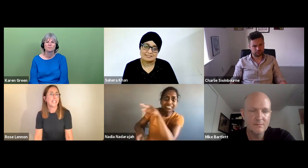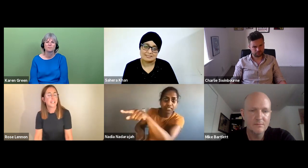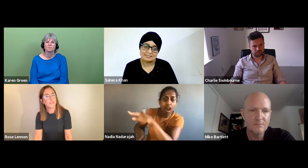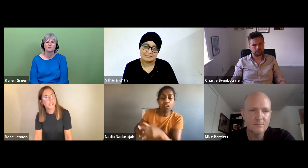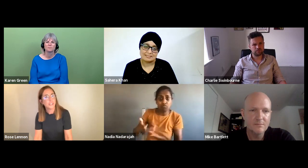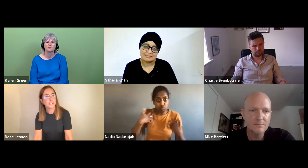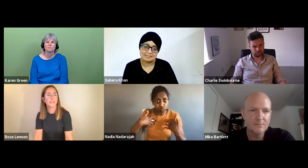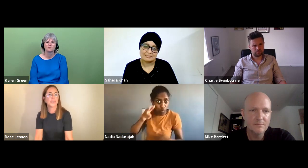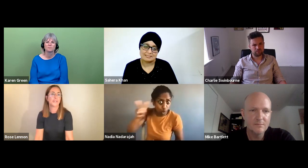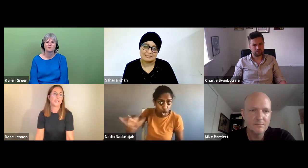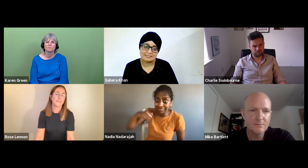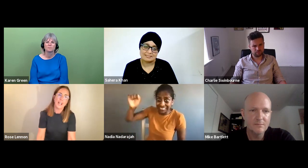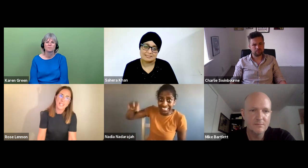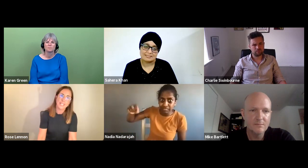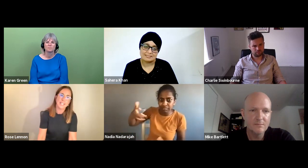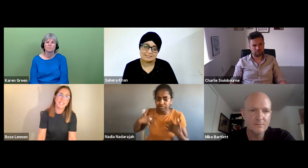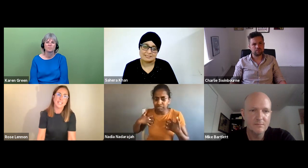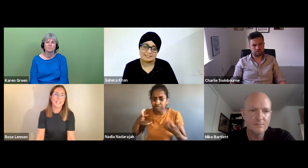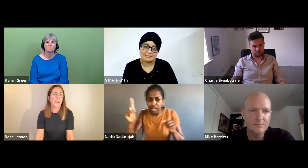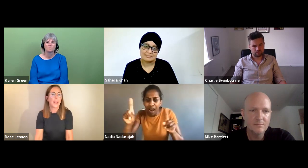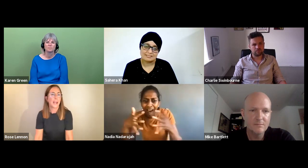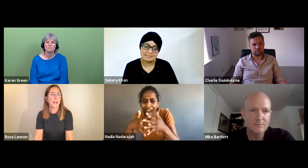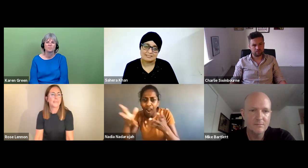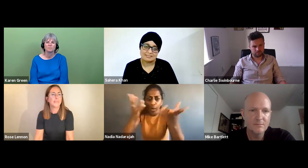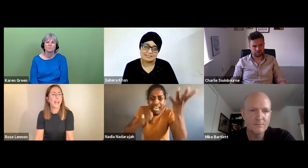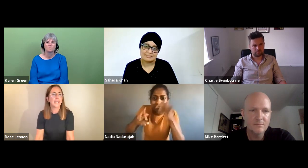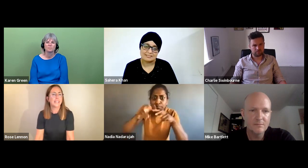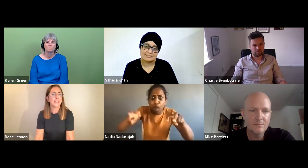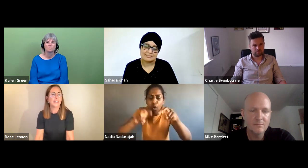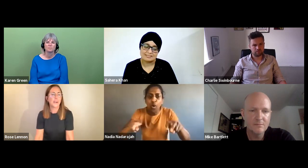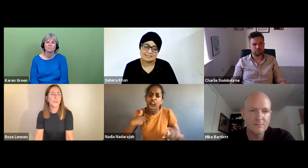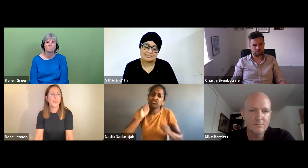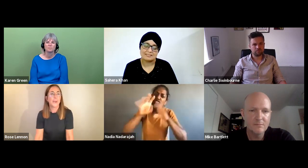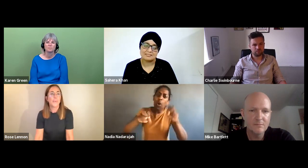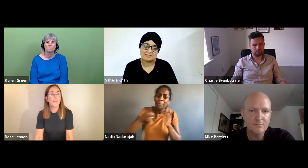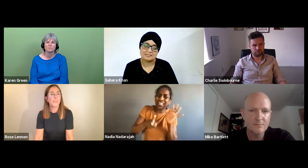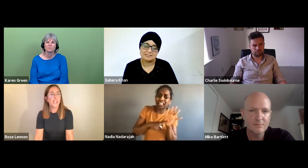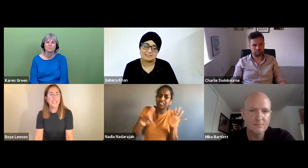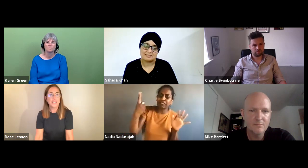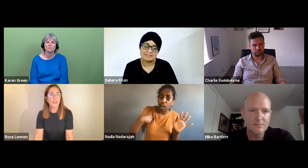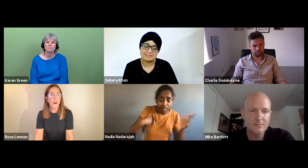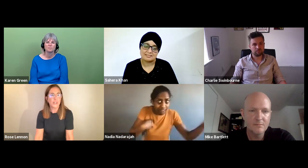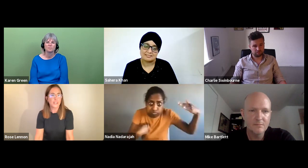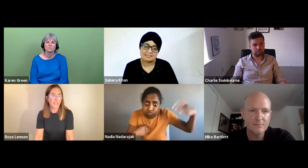the crew, the writers, and you know, we just got